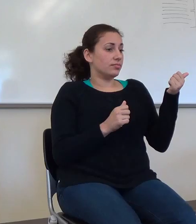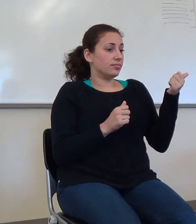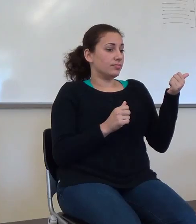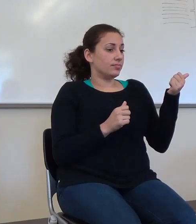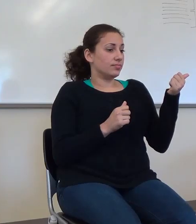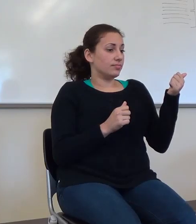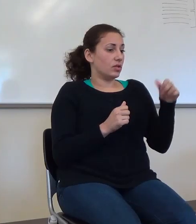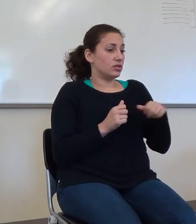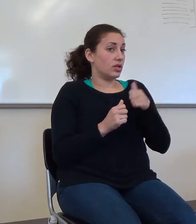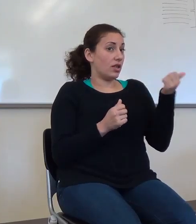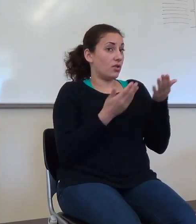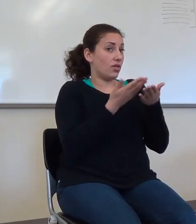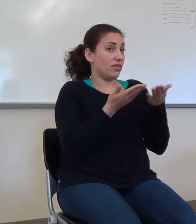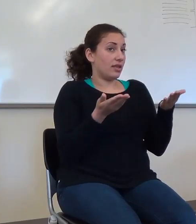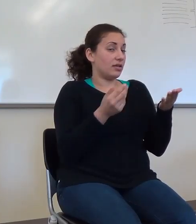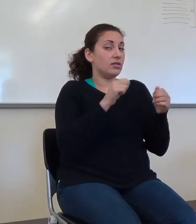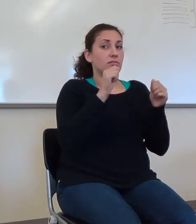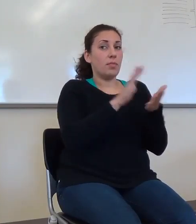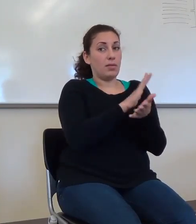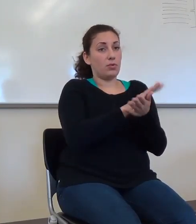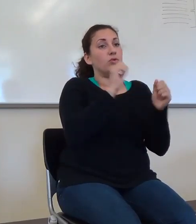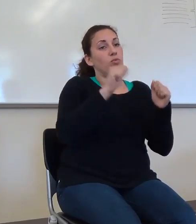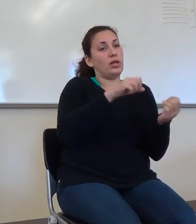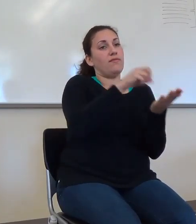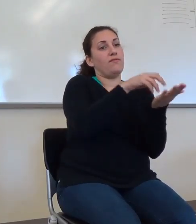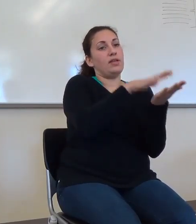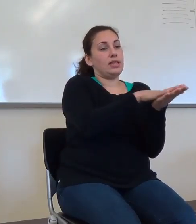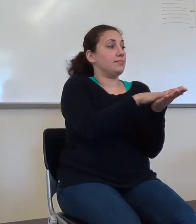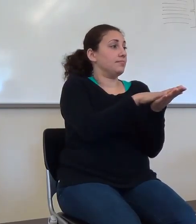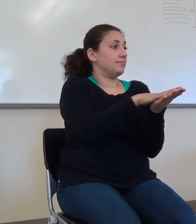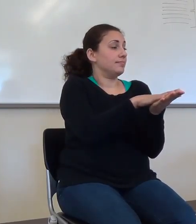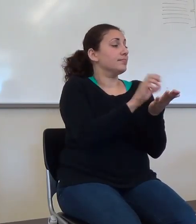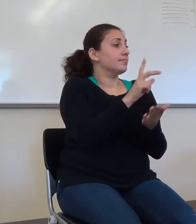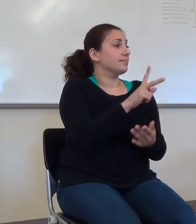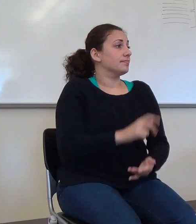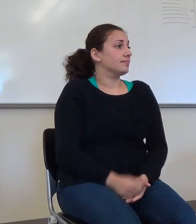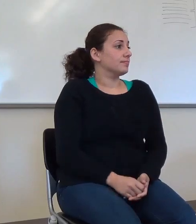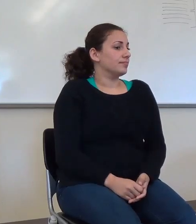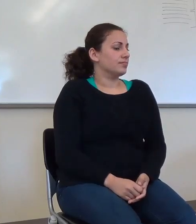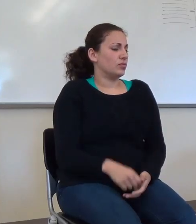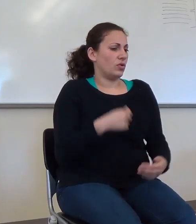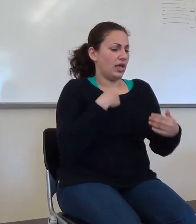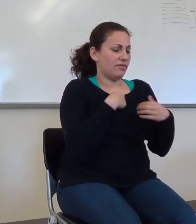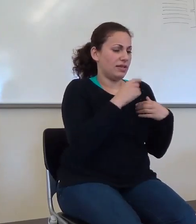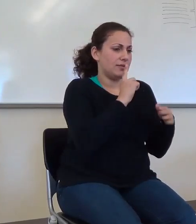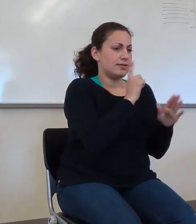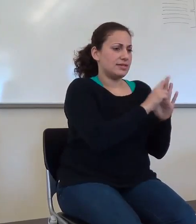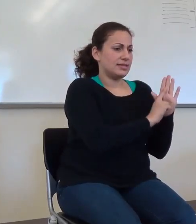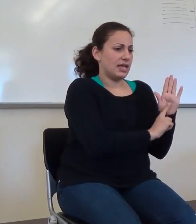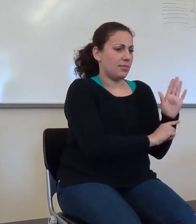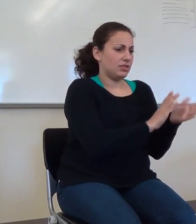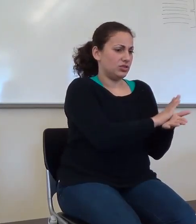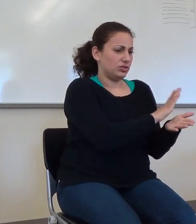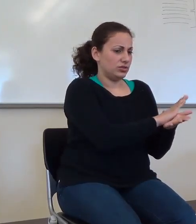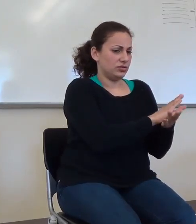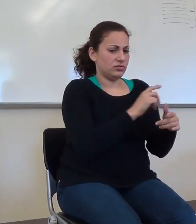can fill in. And I think I have a copy of the journal assignment sheet, or maybe not. There's another thing that you can